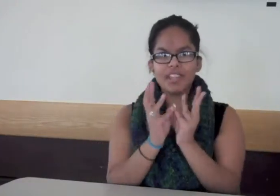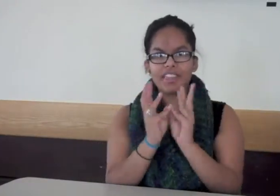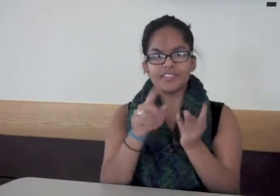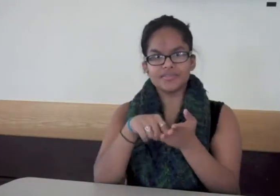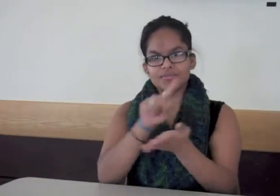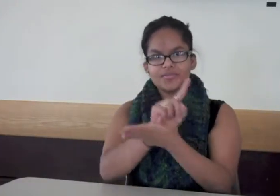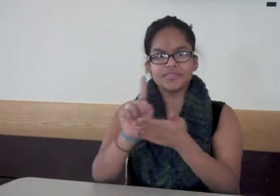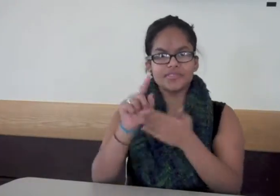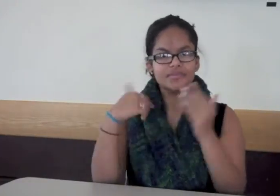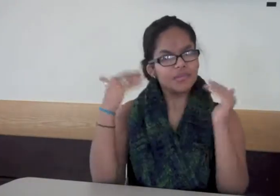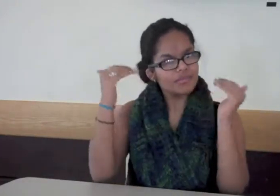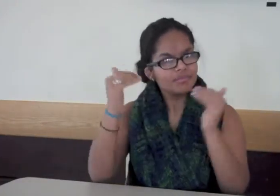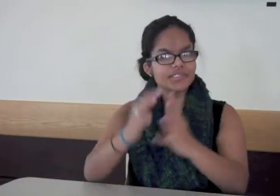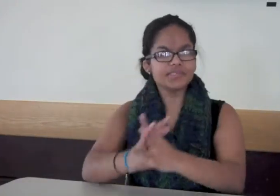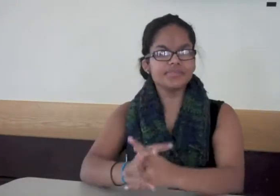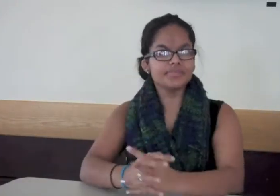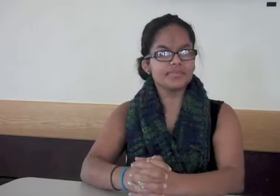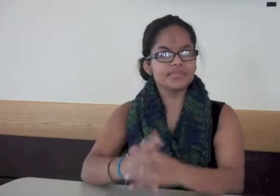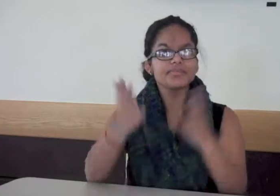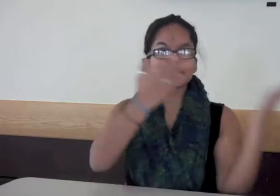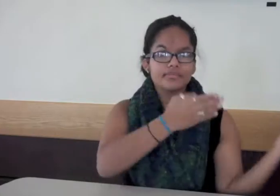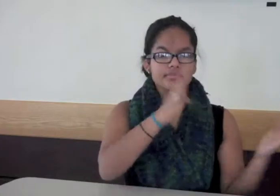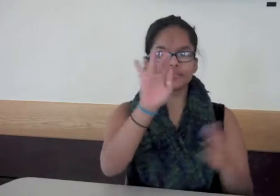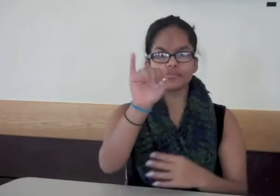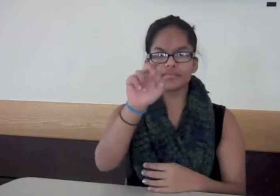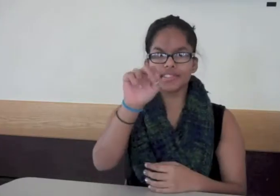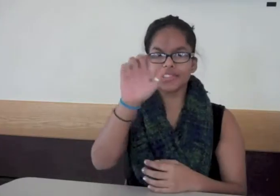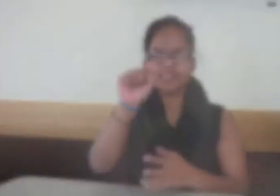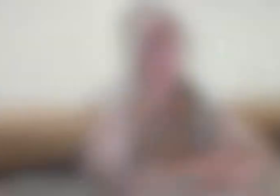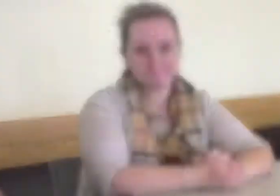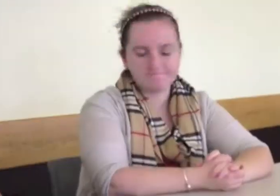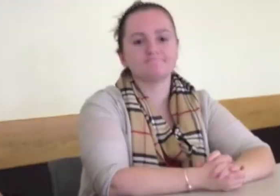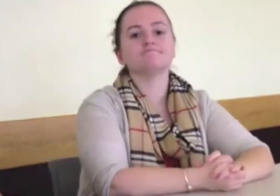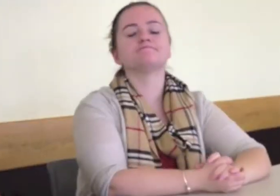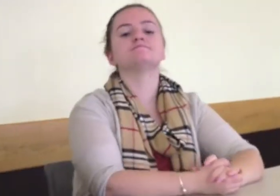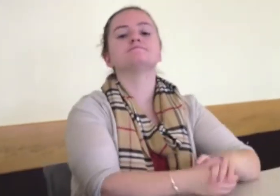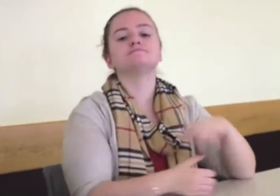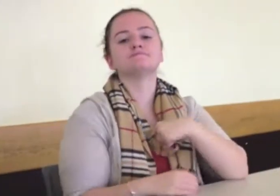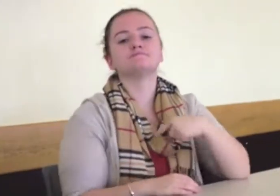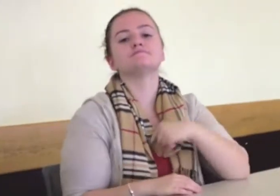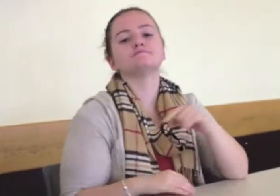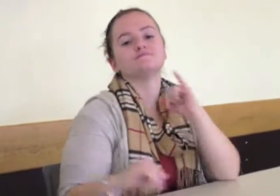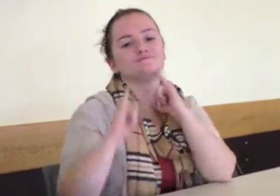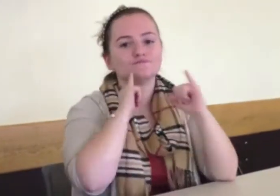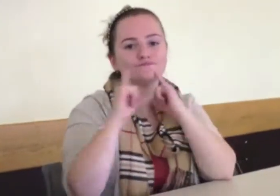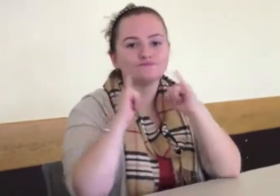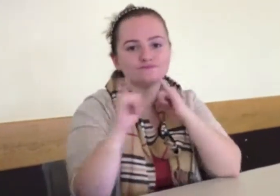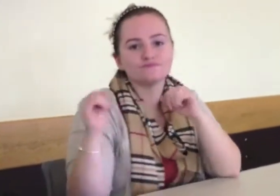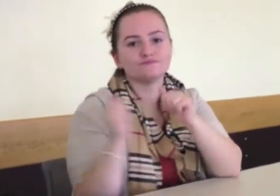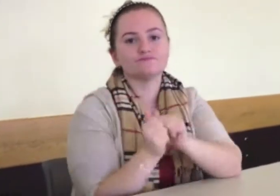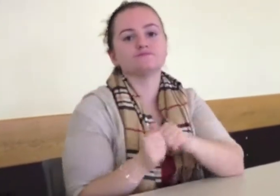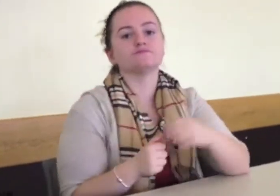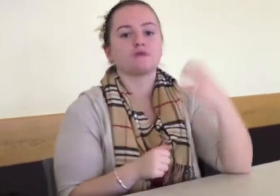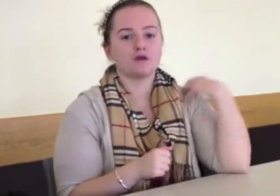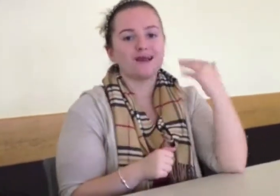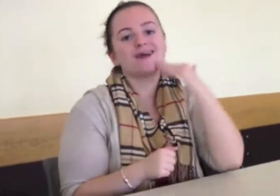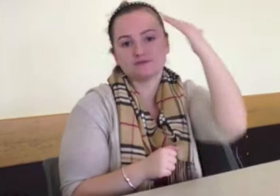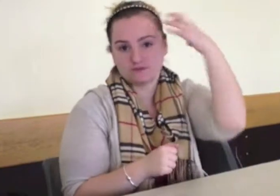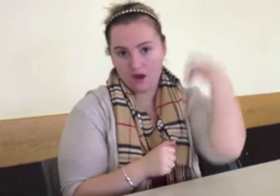great. Let's just hope it holds. And now to Bianca. Yes, hello. I had an interview with